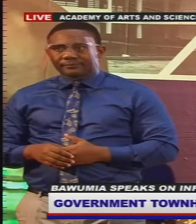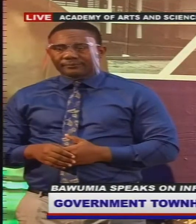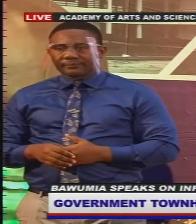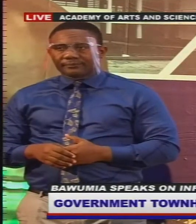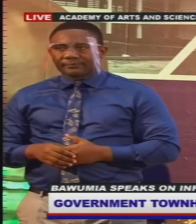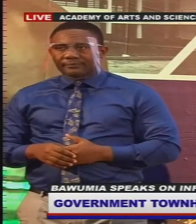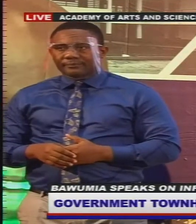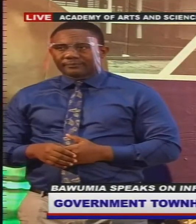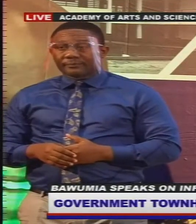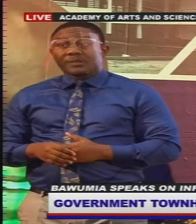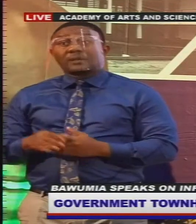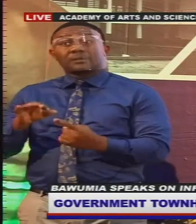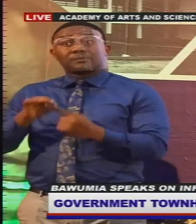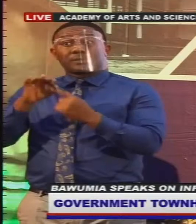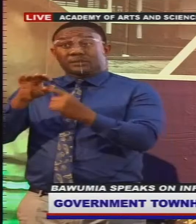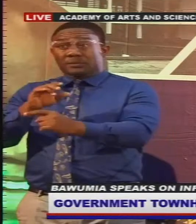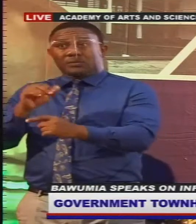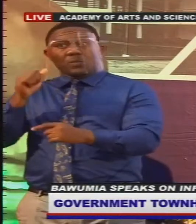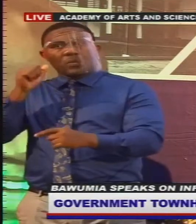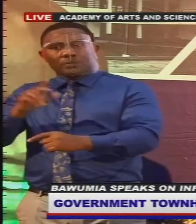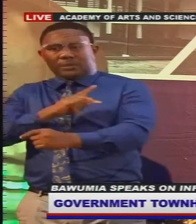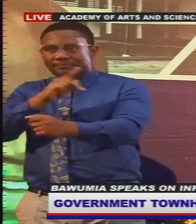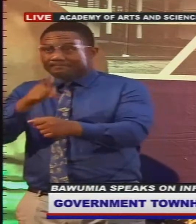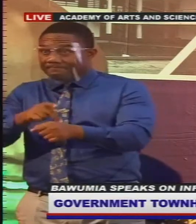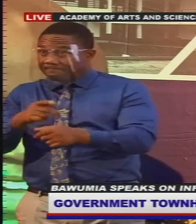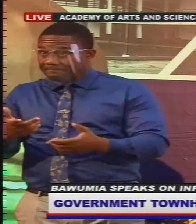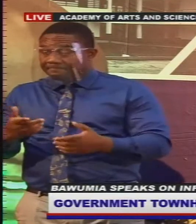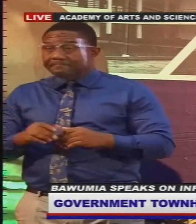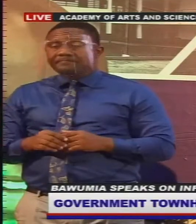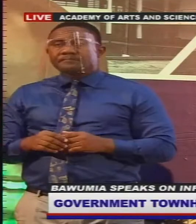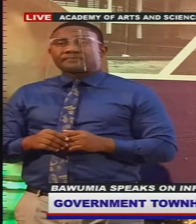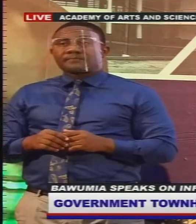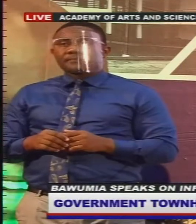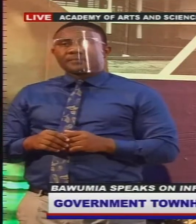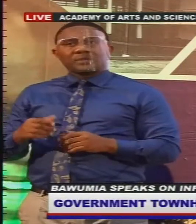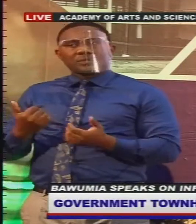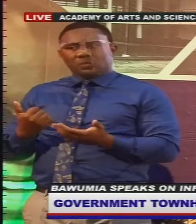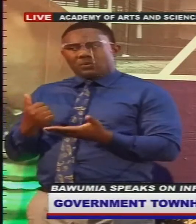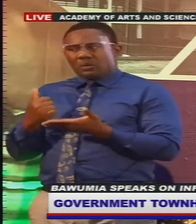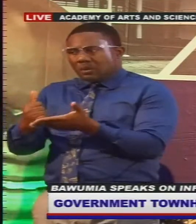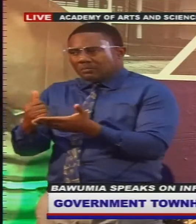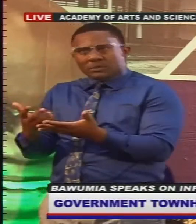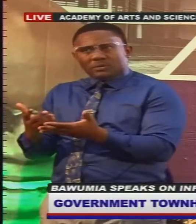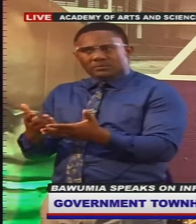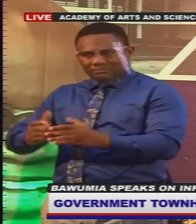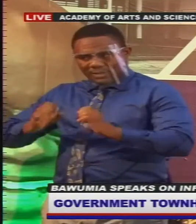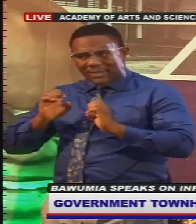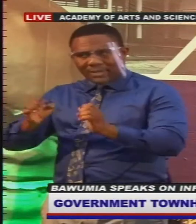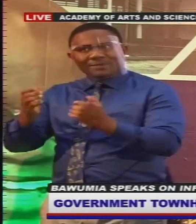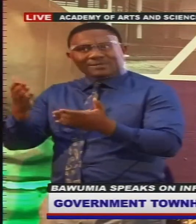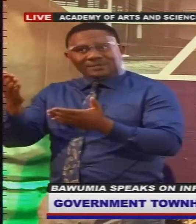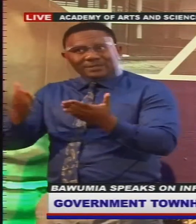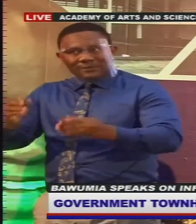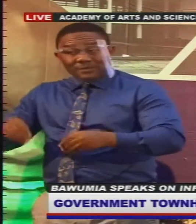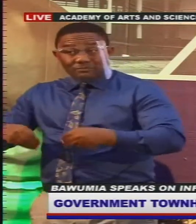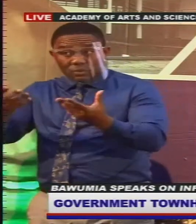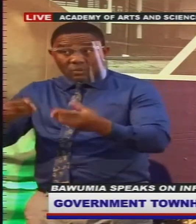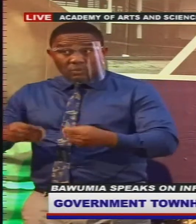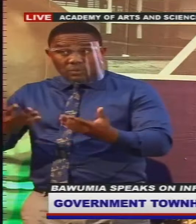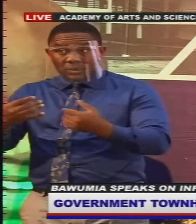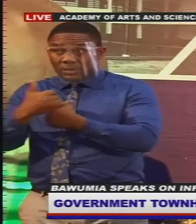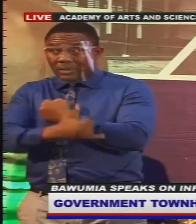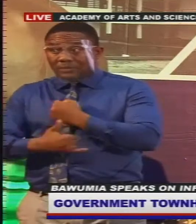especially pregnant women. In line with the commitment to revamp the emergency service delivery in the